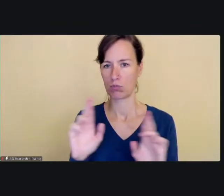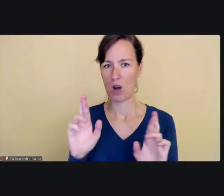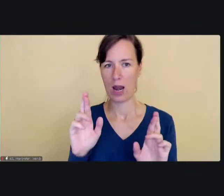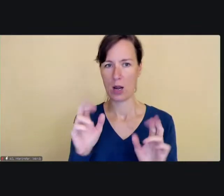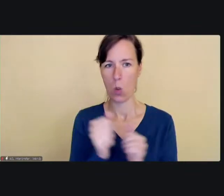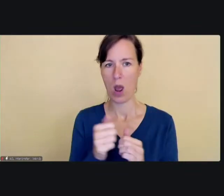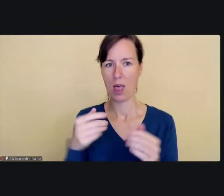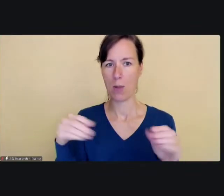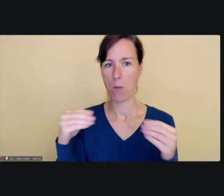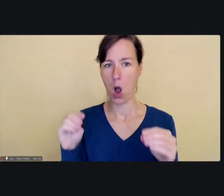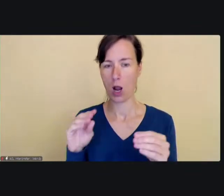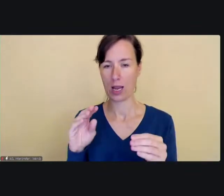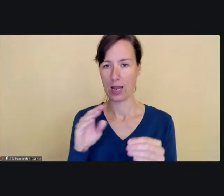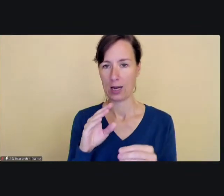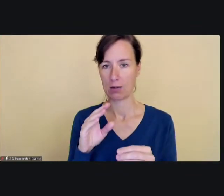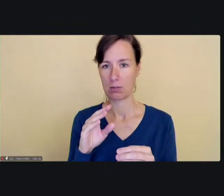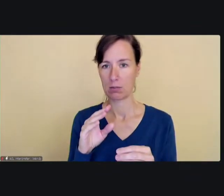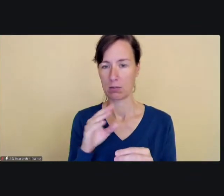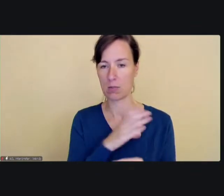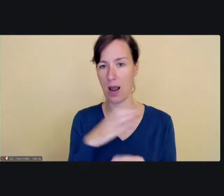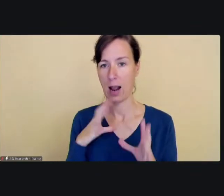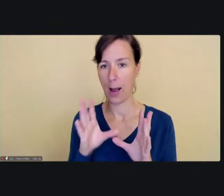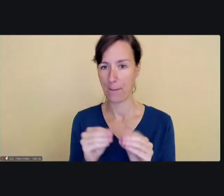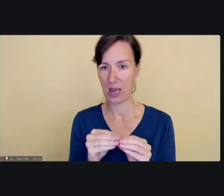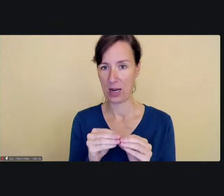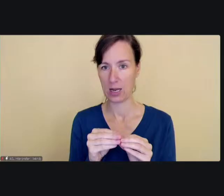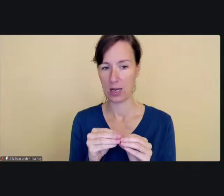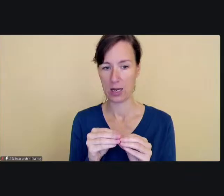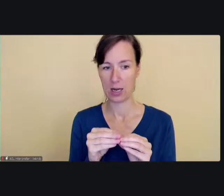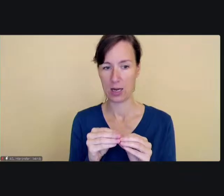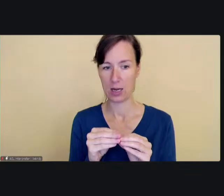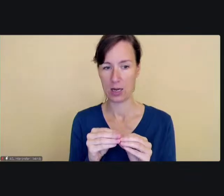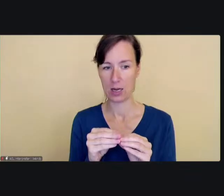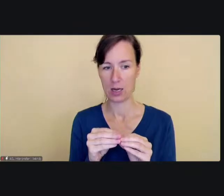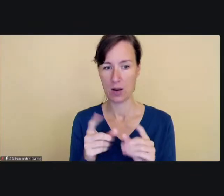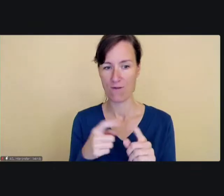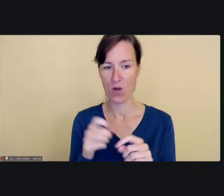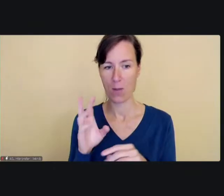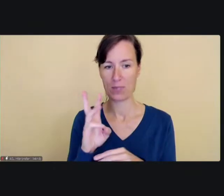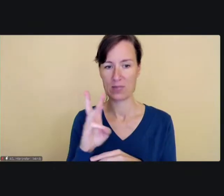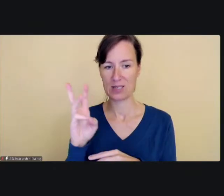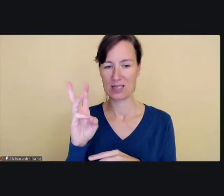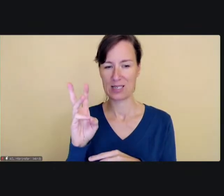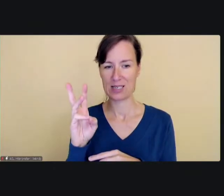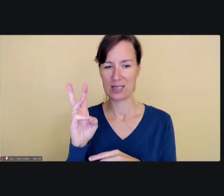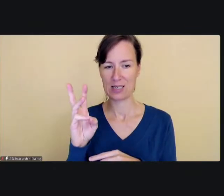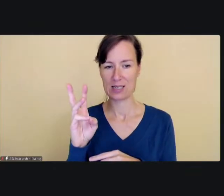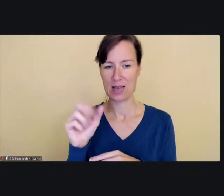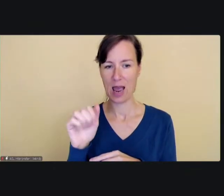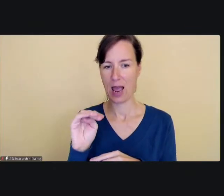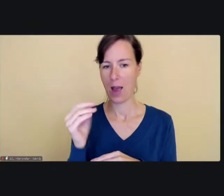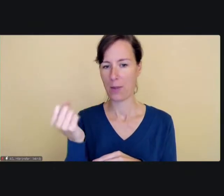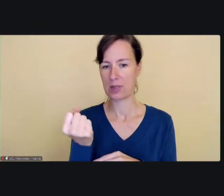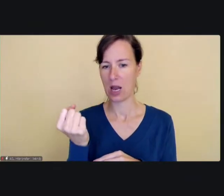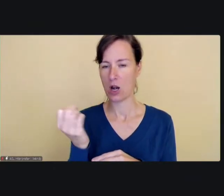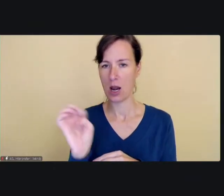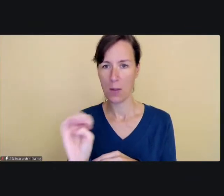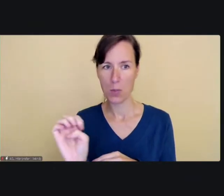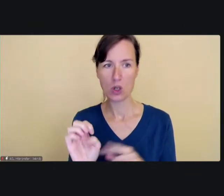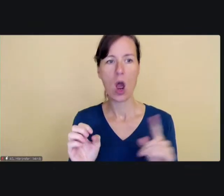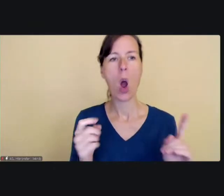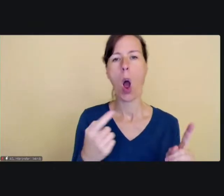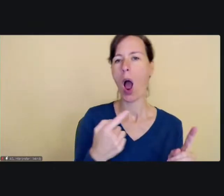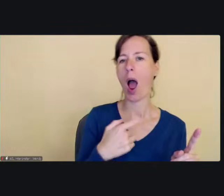for the 6 a.m. Saturday emergencies. Well, I'll still get the calls, so then I'll call her. All